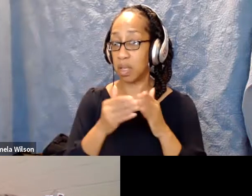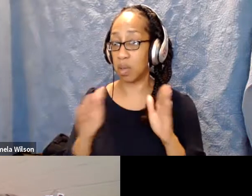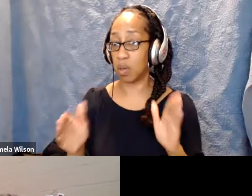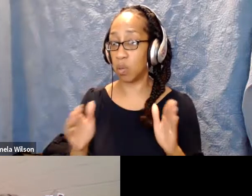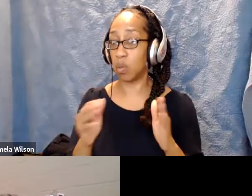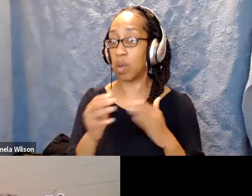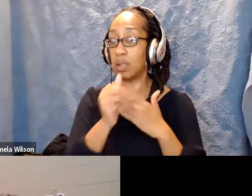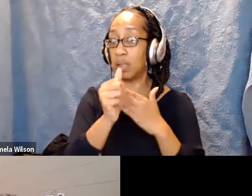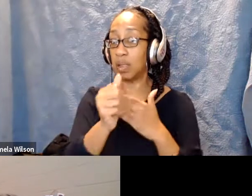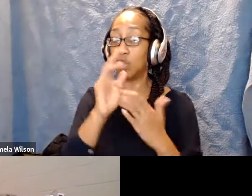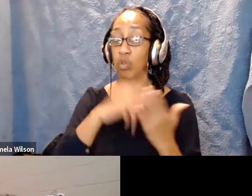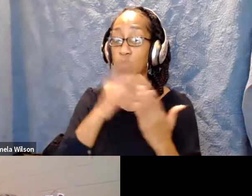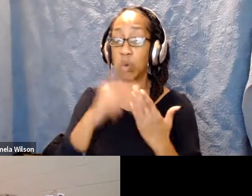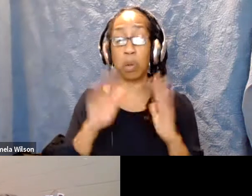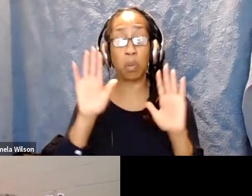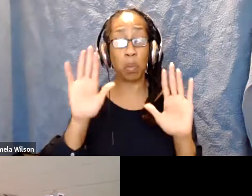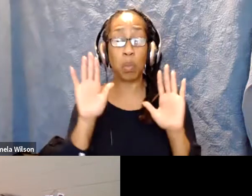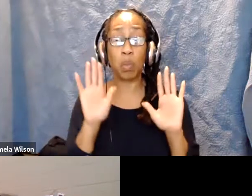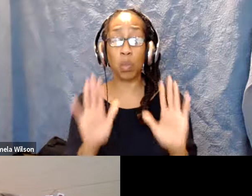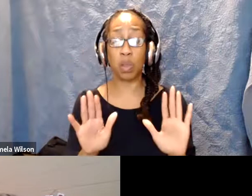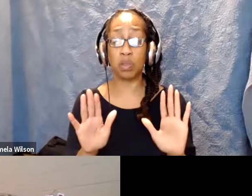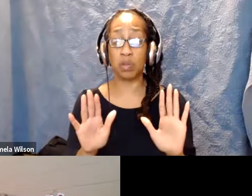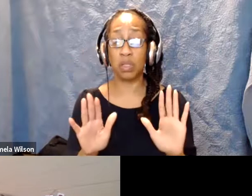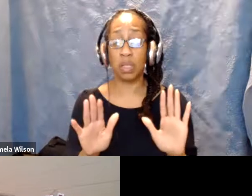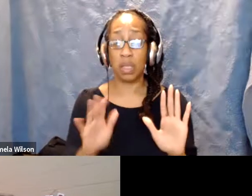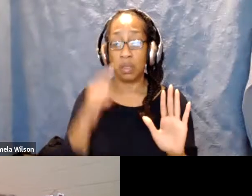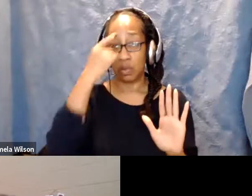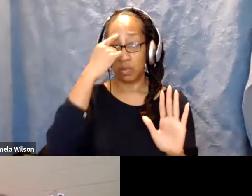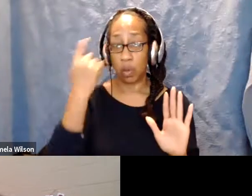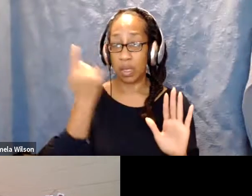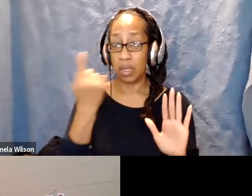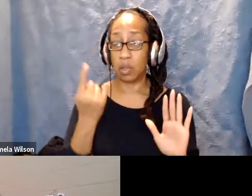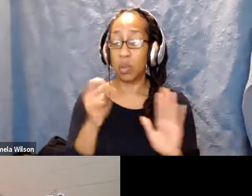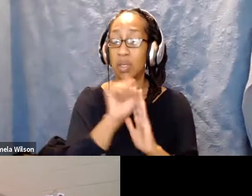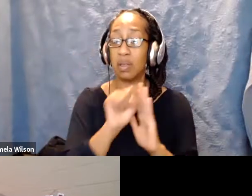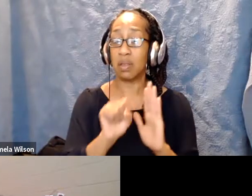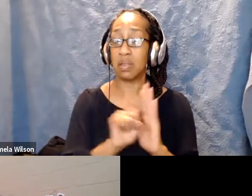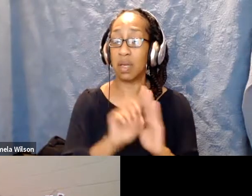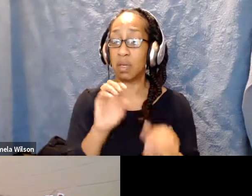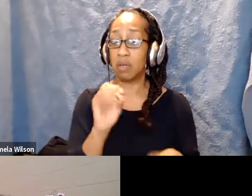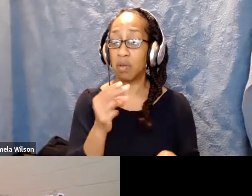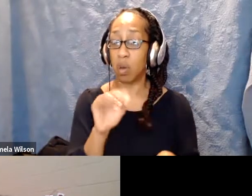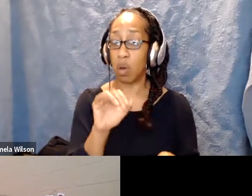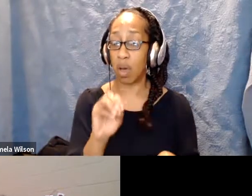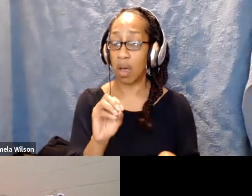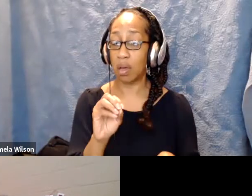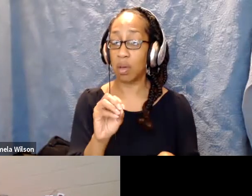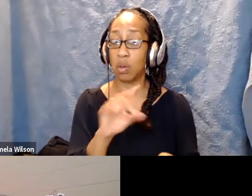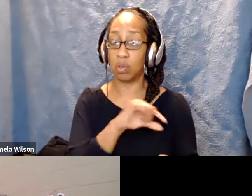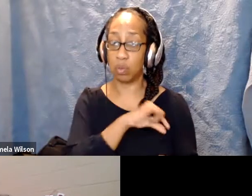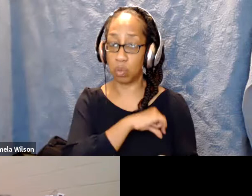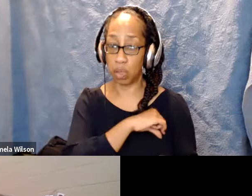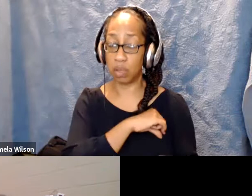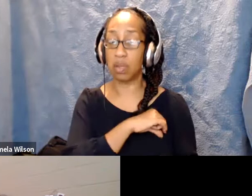program, and it was held for anyone in the state of Ohio that met the criteria, and it would be